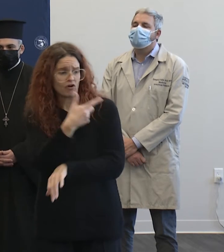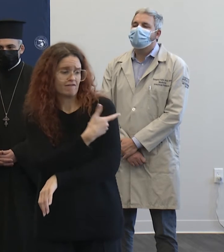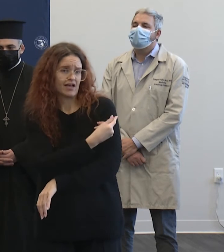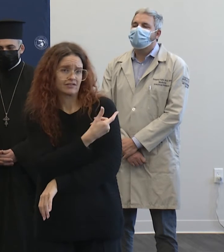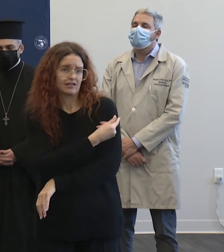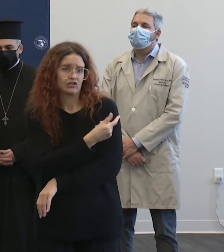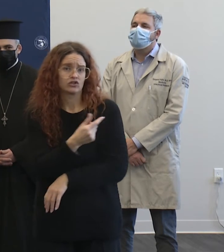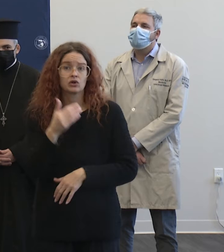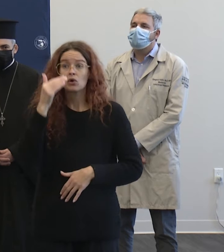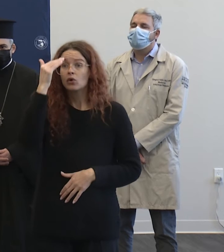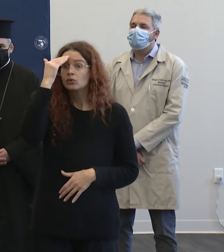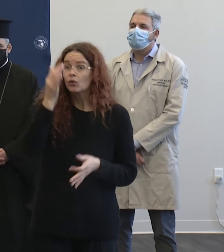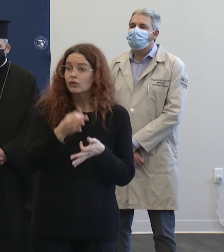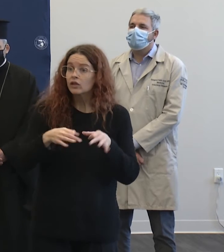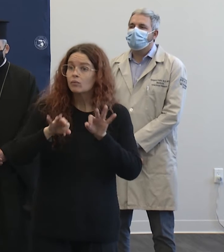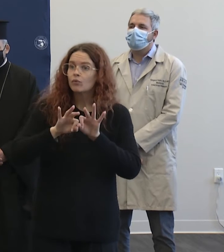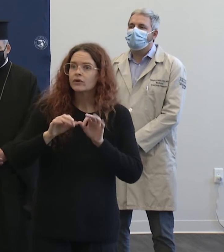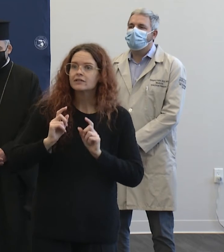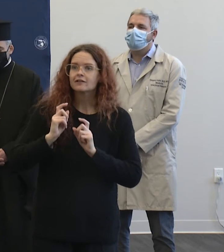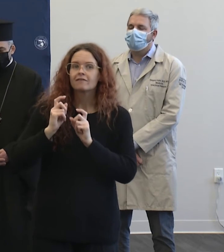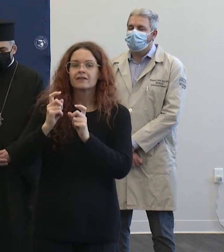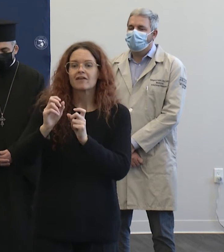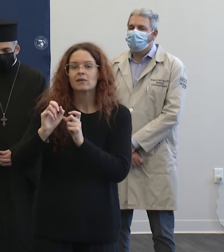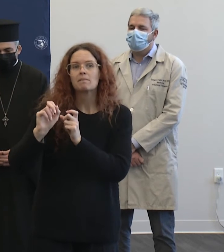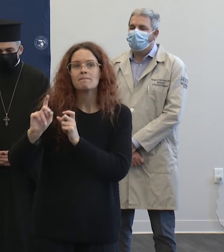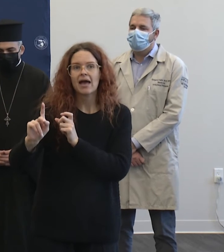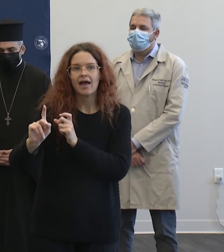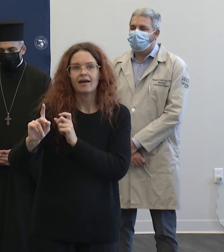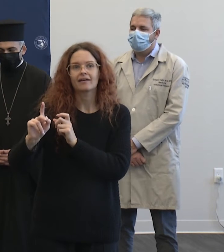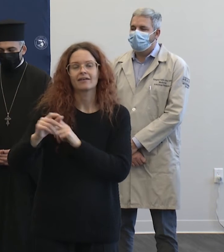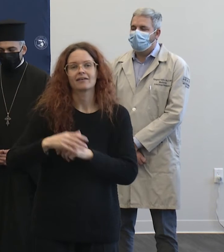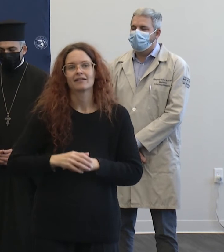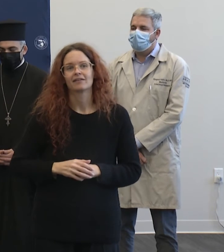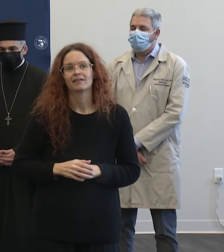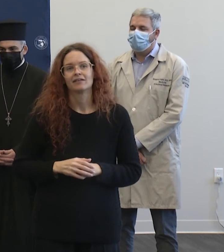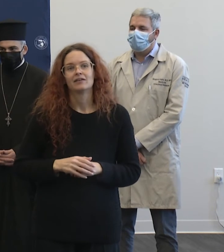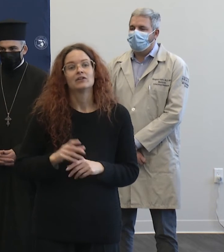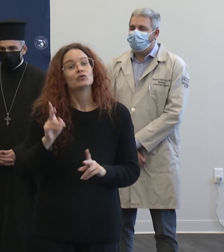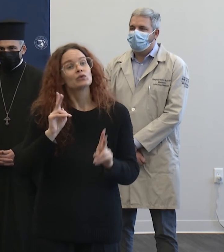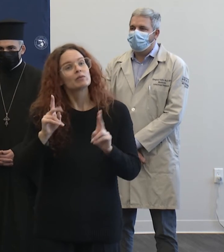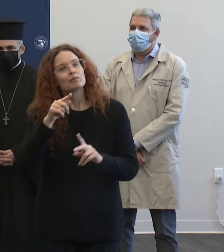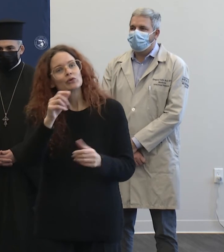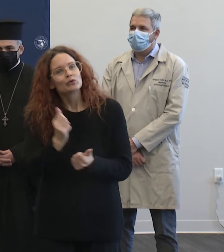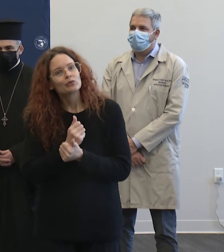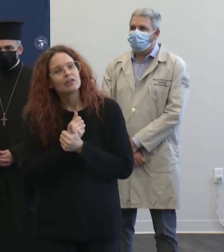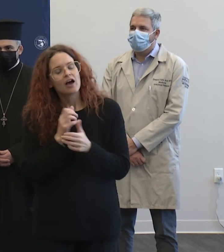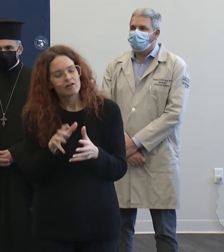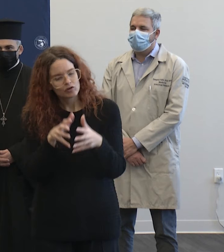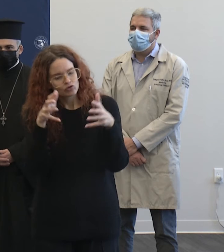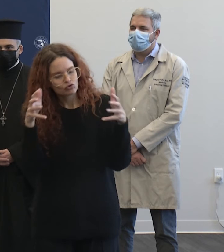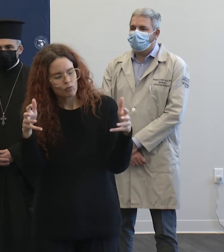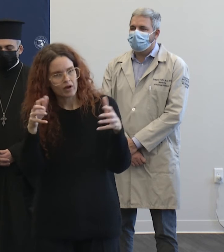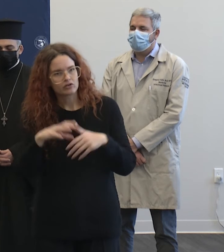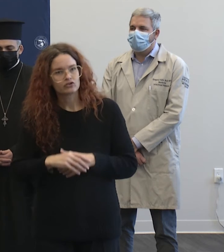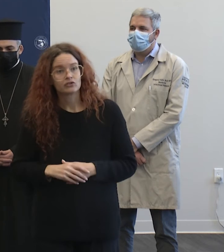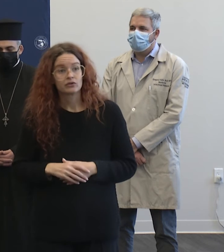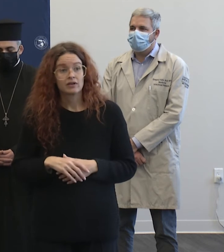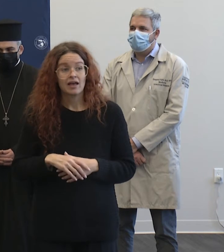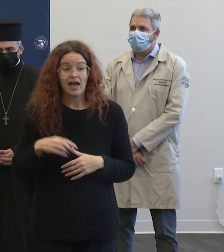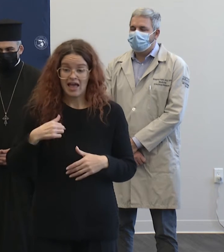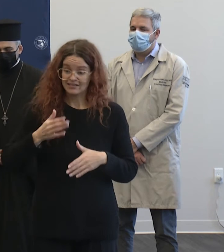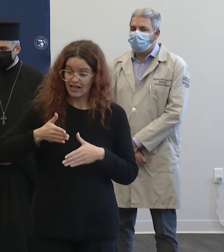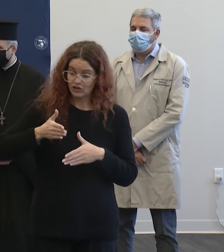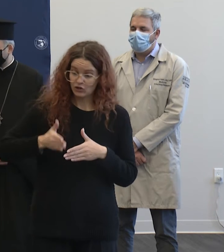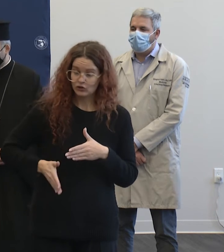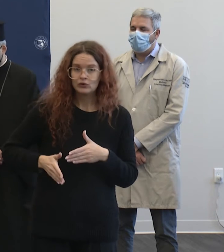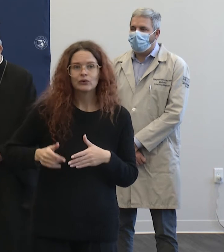the importance of giving back to those that you love so much. So as I conclude,